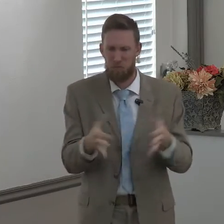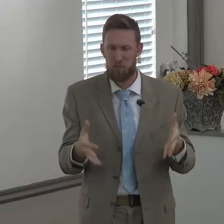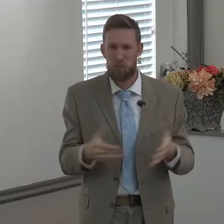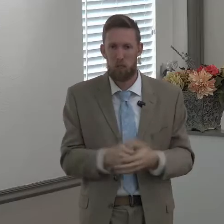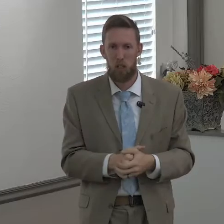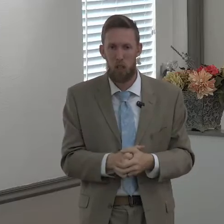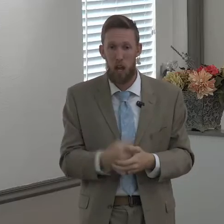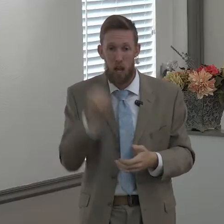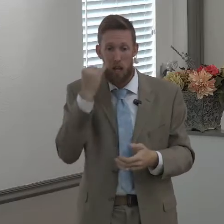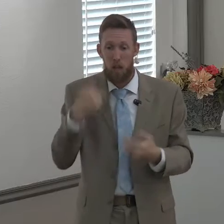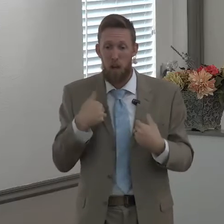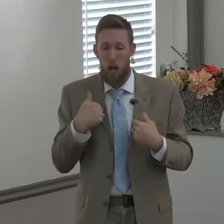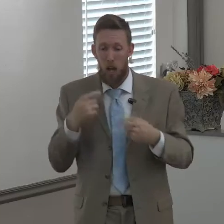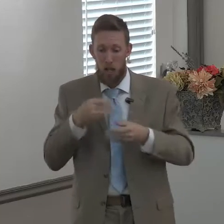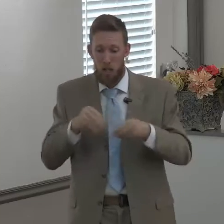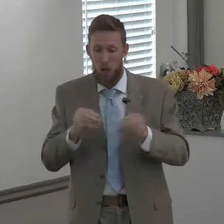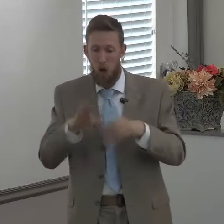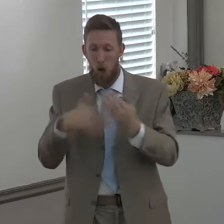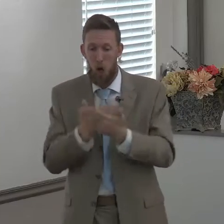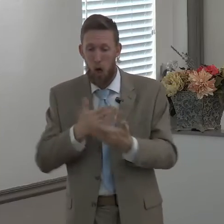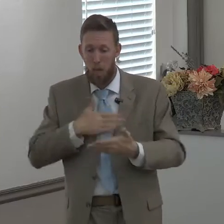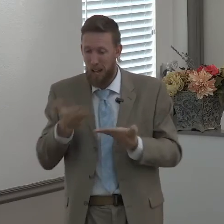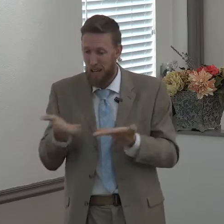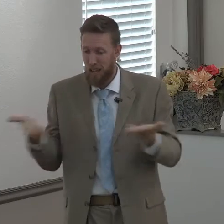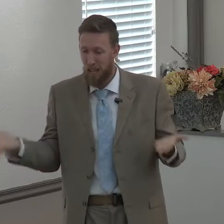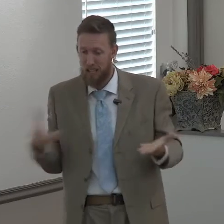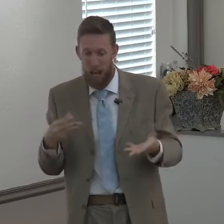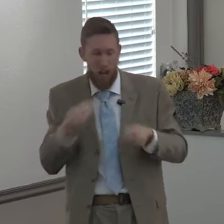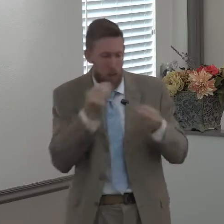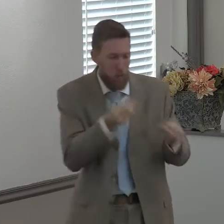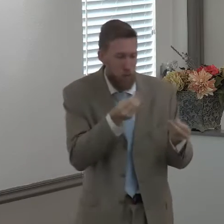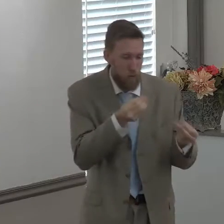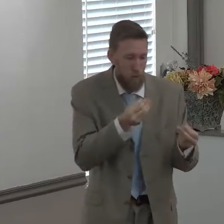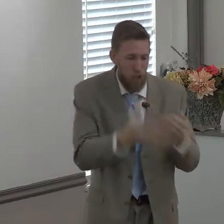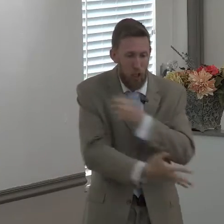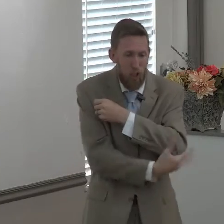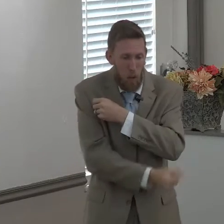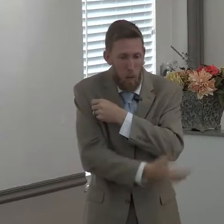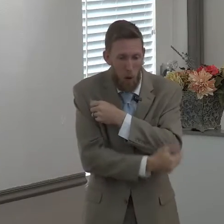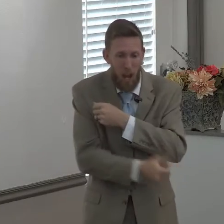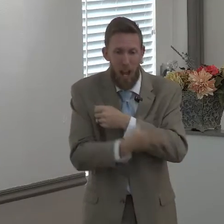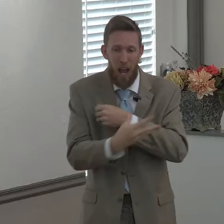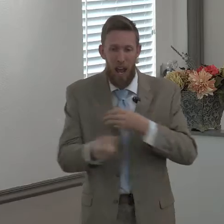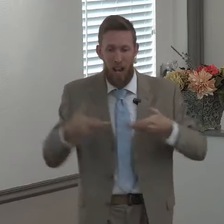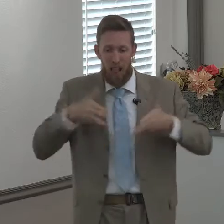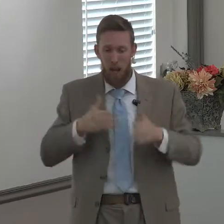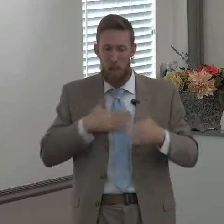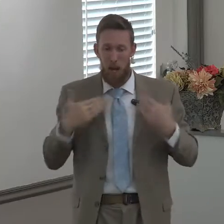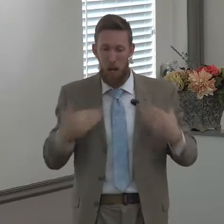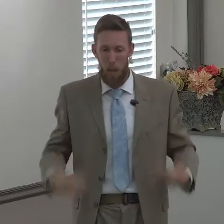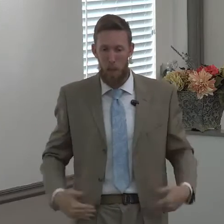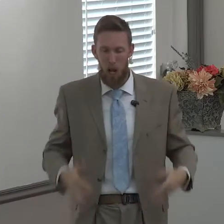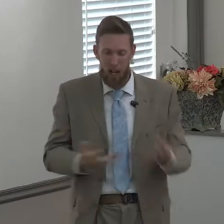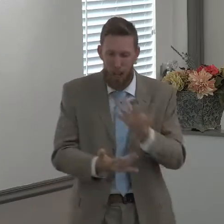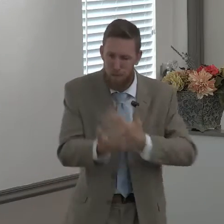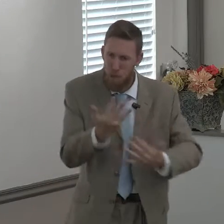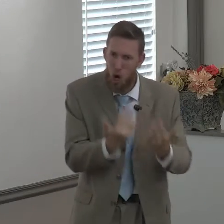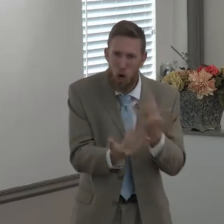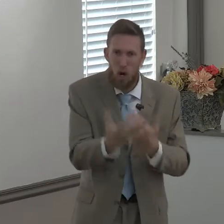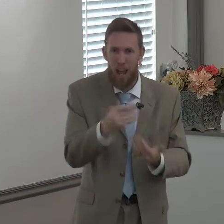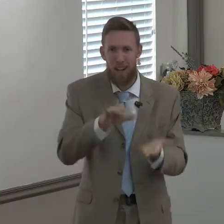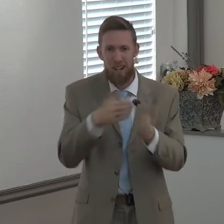remove mountains and have not charity, I am nothing. And though I bestow all my goods to feed the